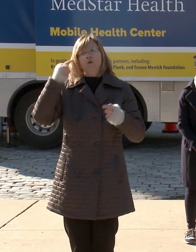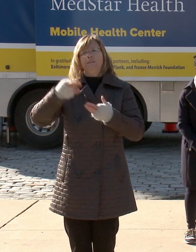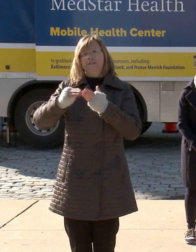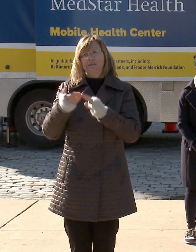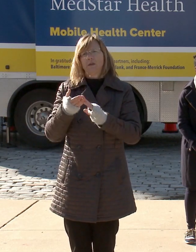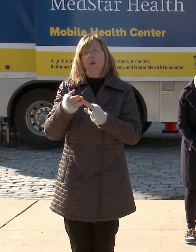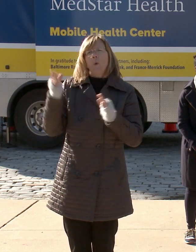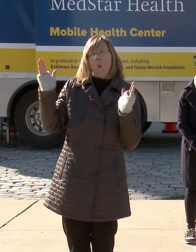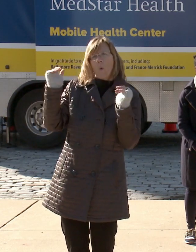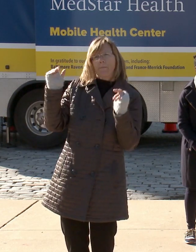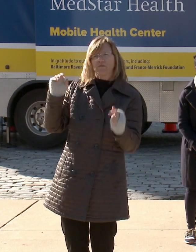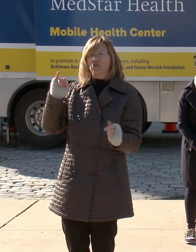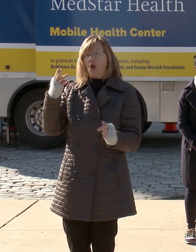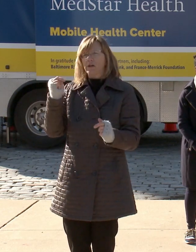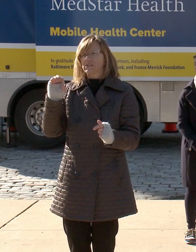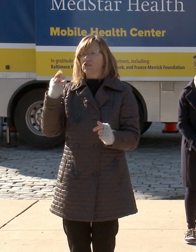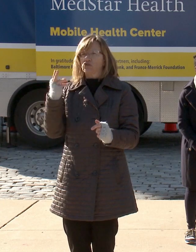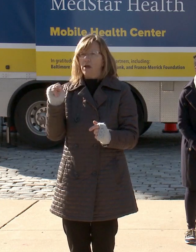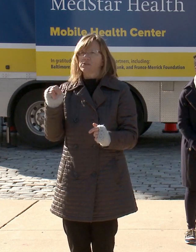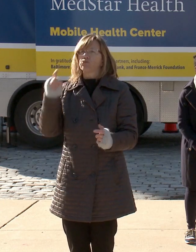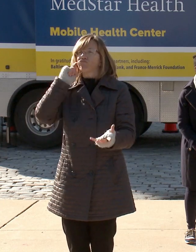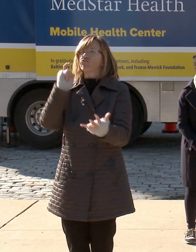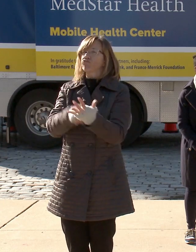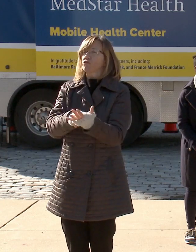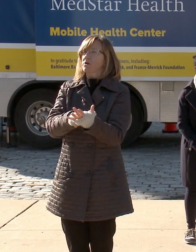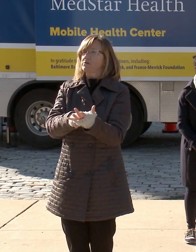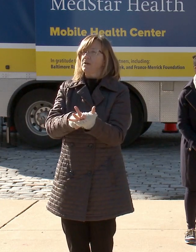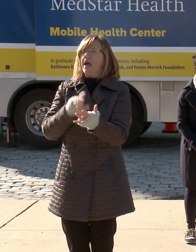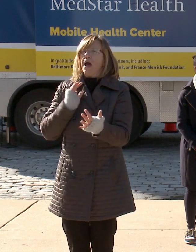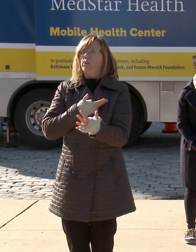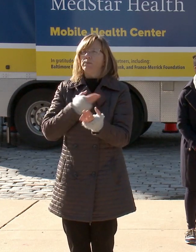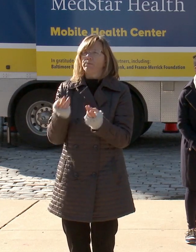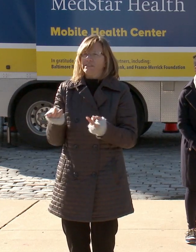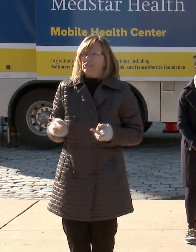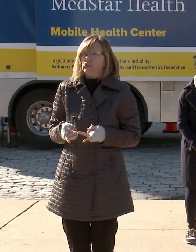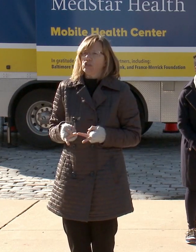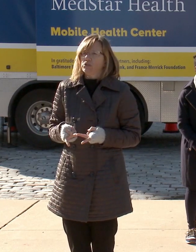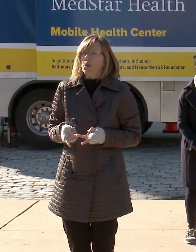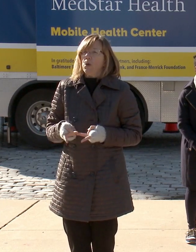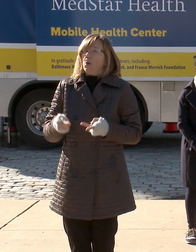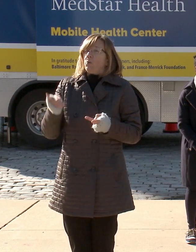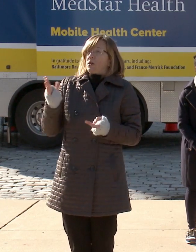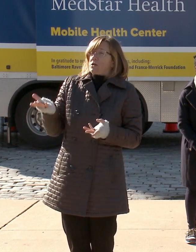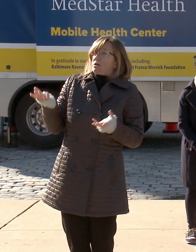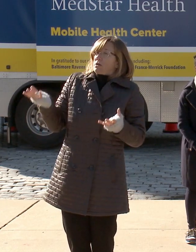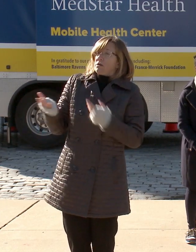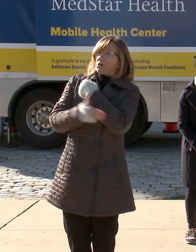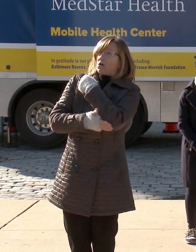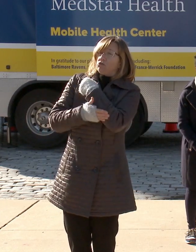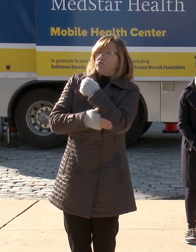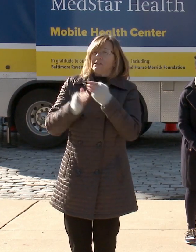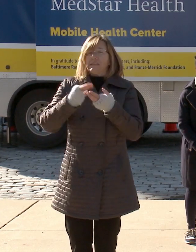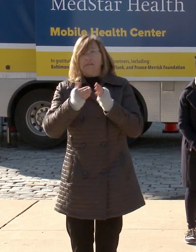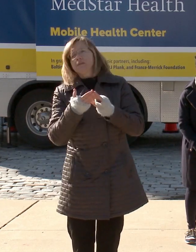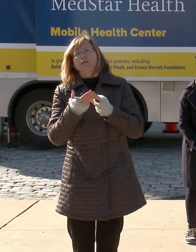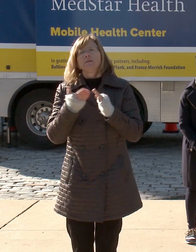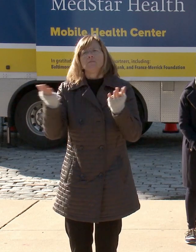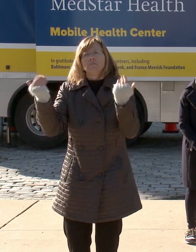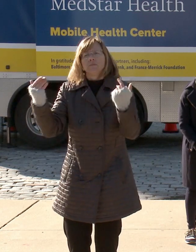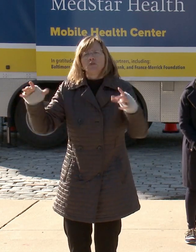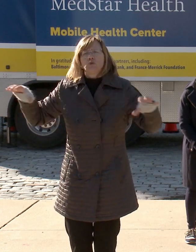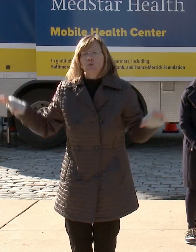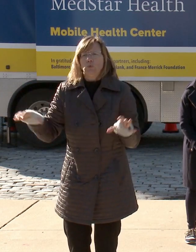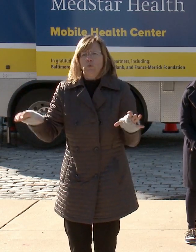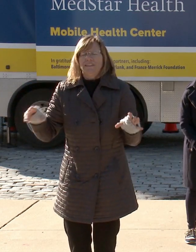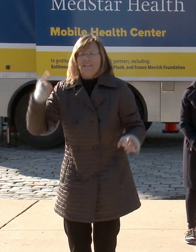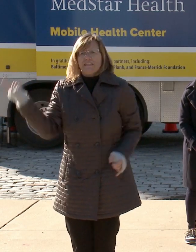that Johnson & Johnson will realize where we are right now and where we are as a country, as a city, and do something that will benefit a city in which